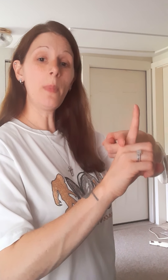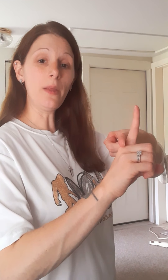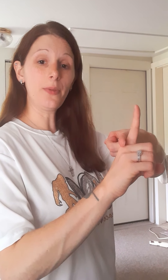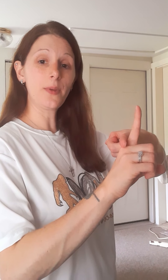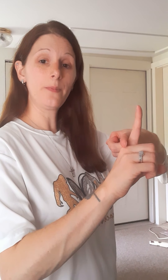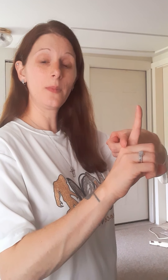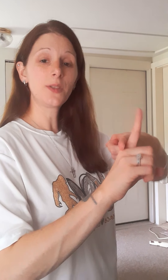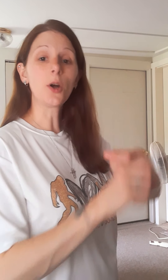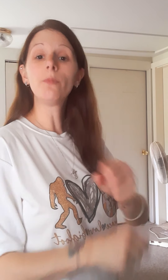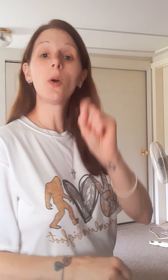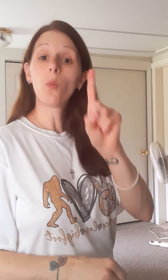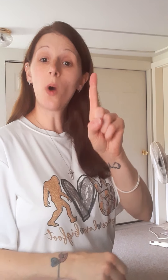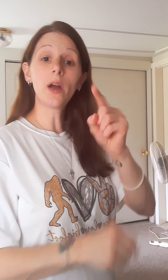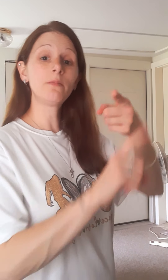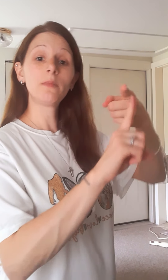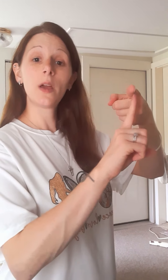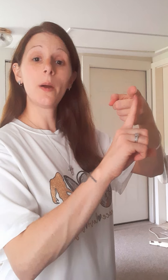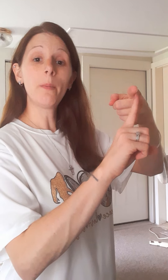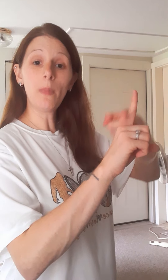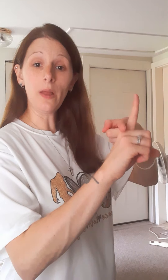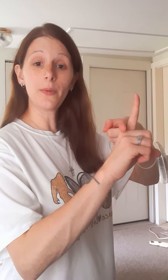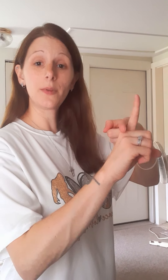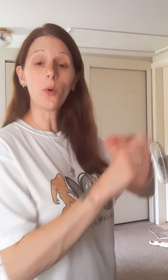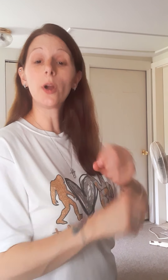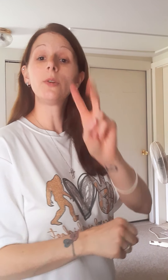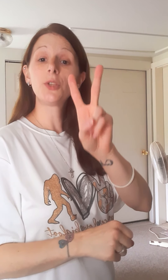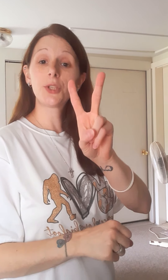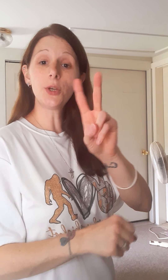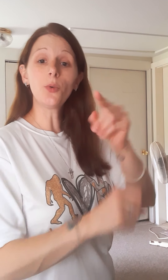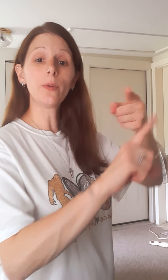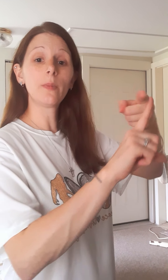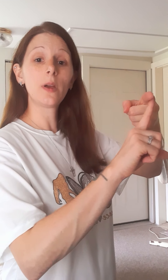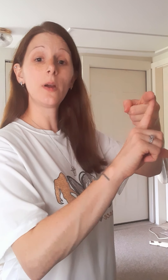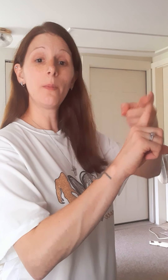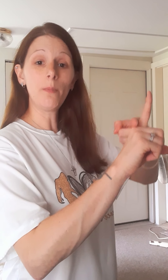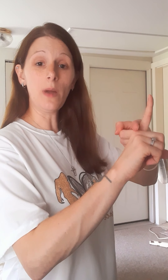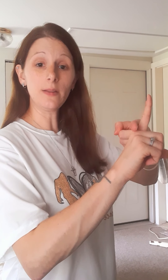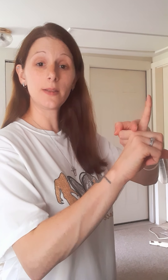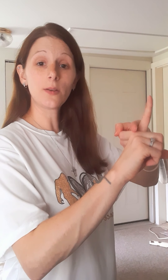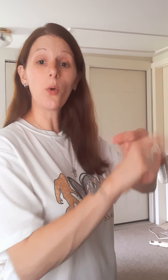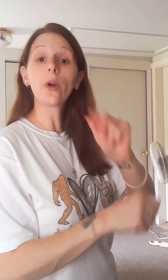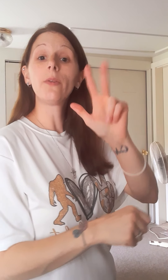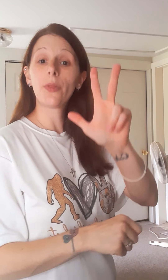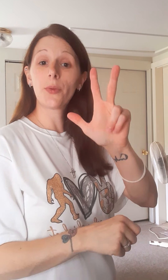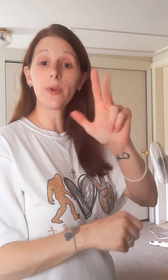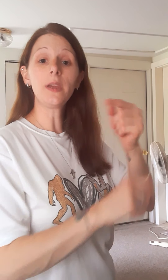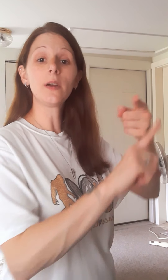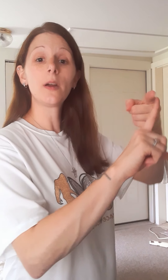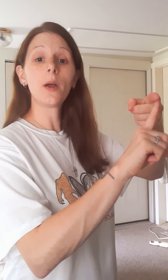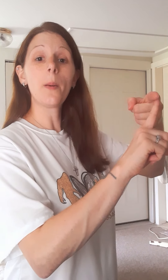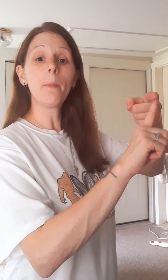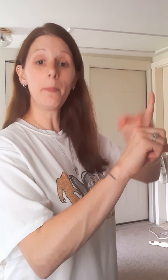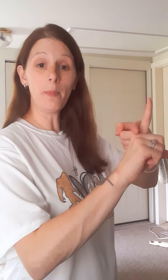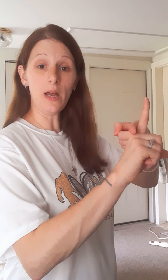month. So, 1 month, or 2 months, or 3